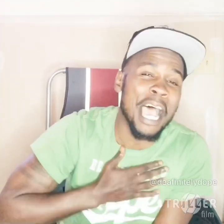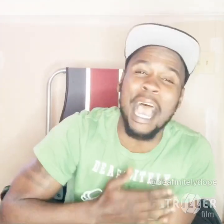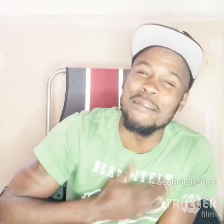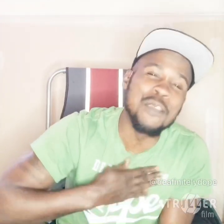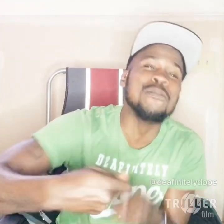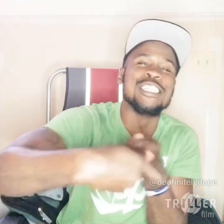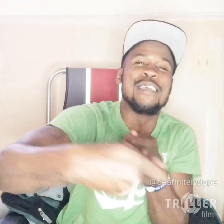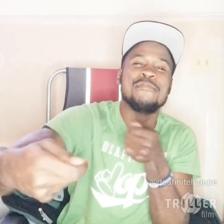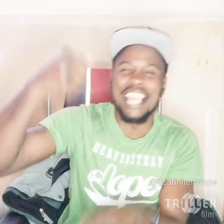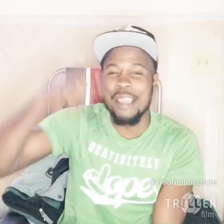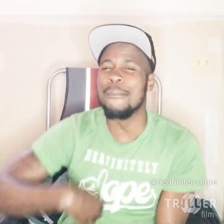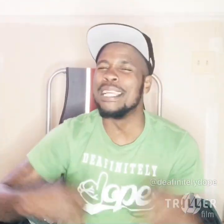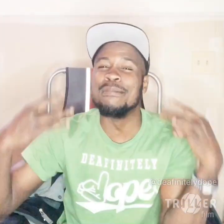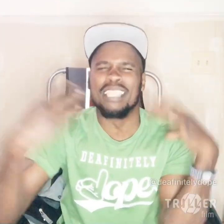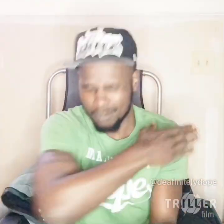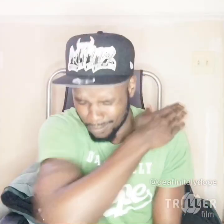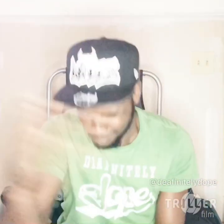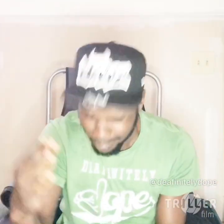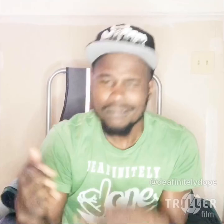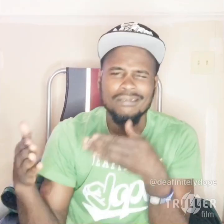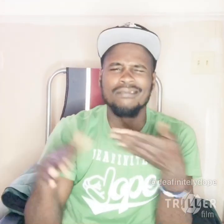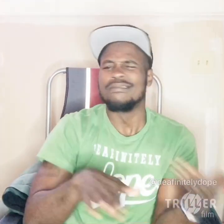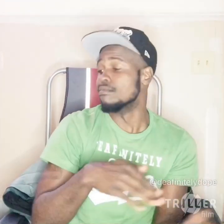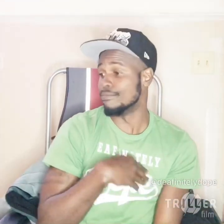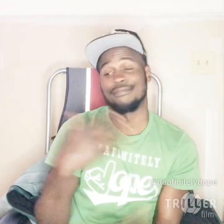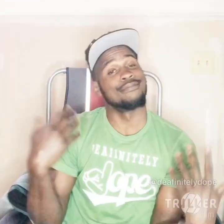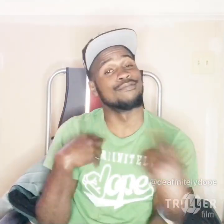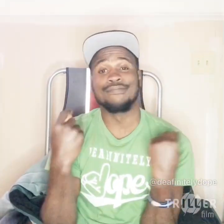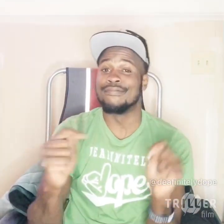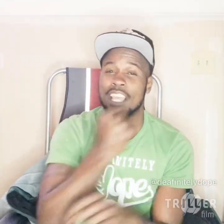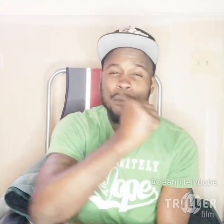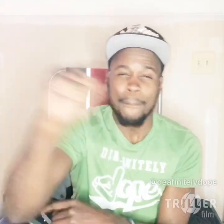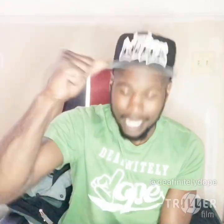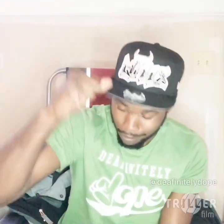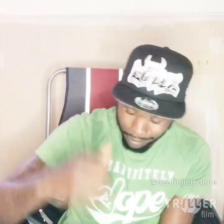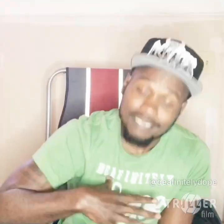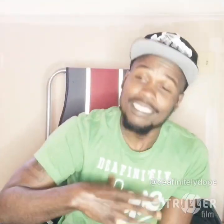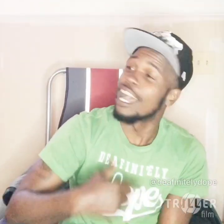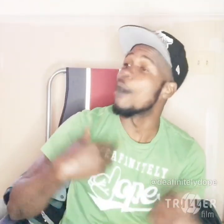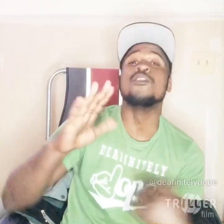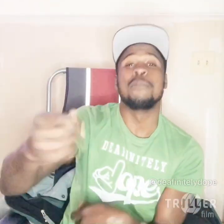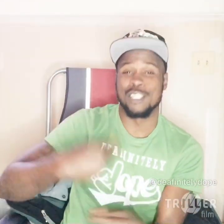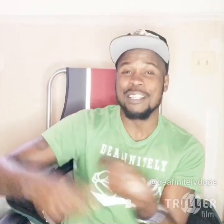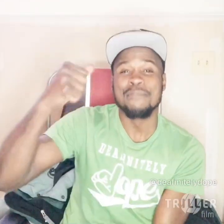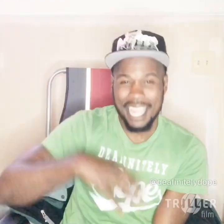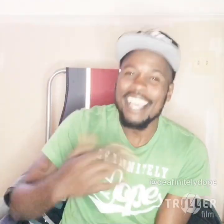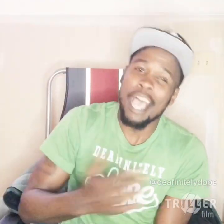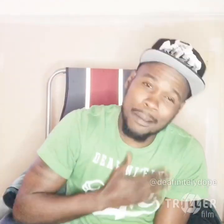I'm your Pusha man. Hip slap it, toe tag it. I'm just trying to fight the man. I'm your Pusha man.